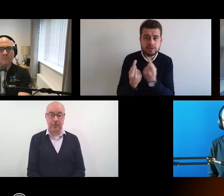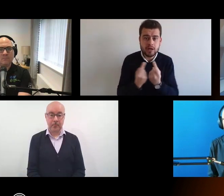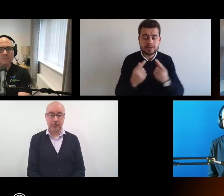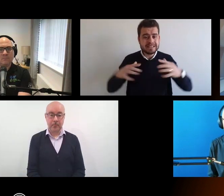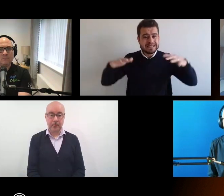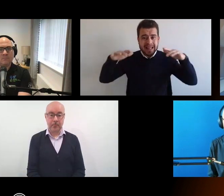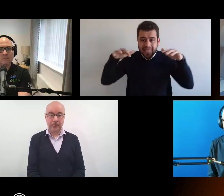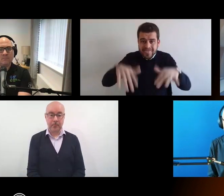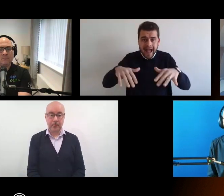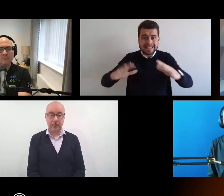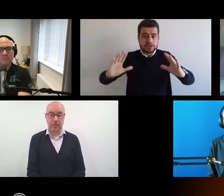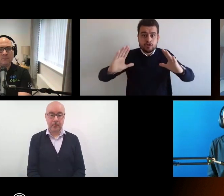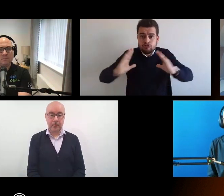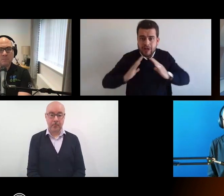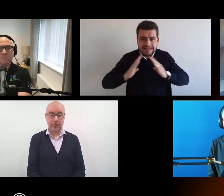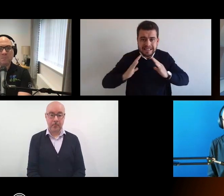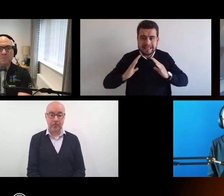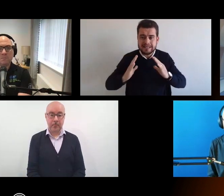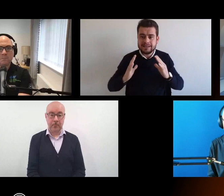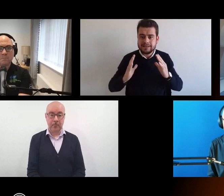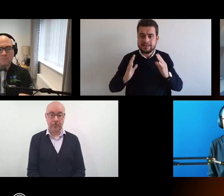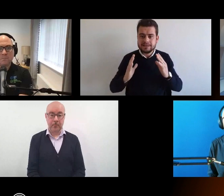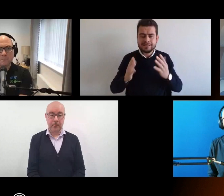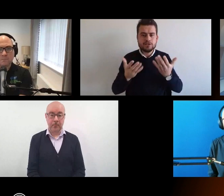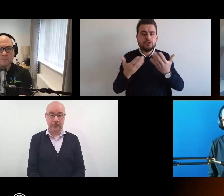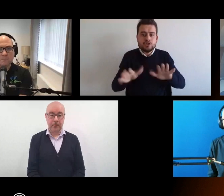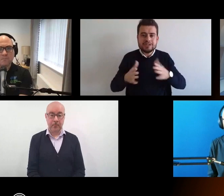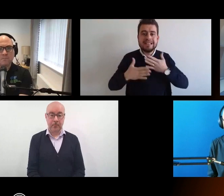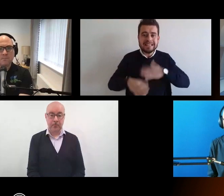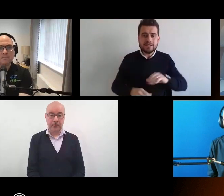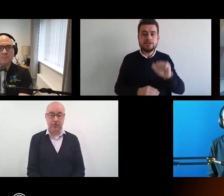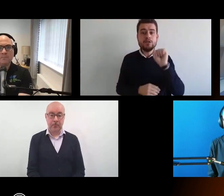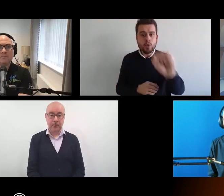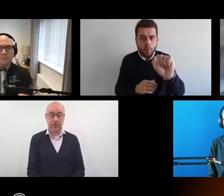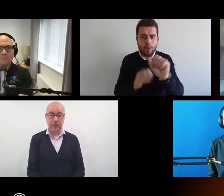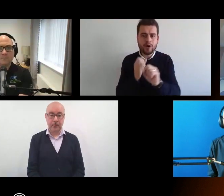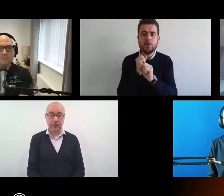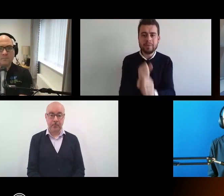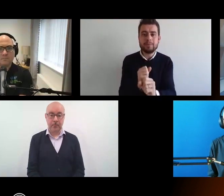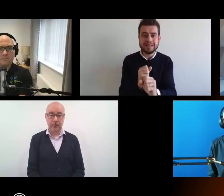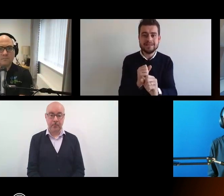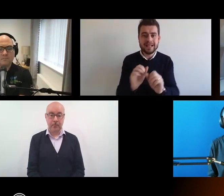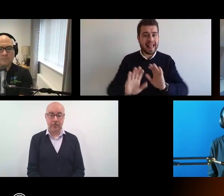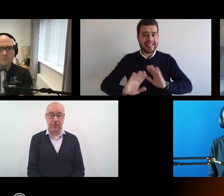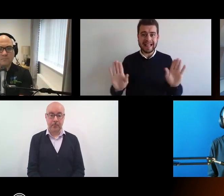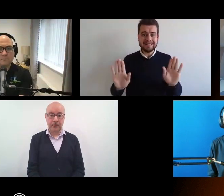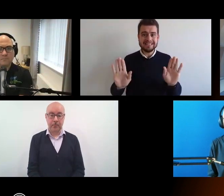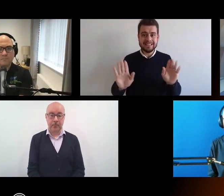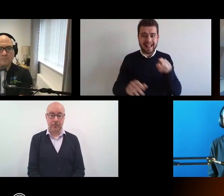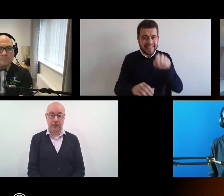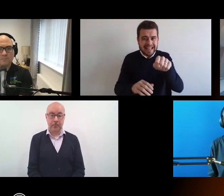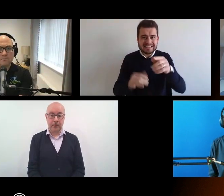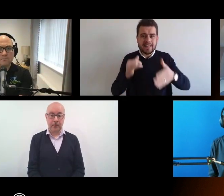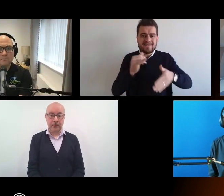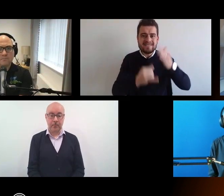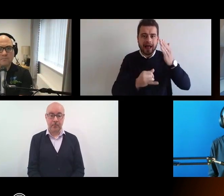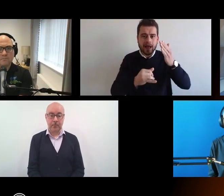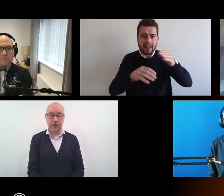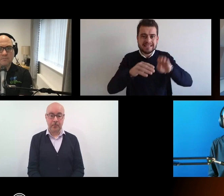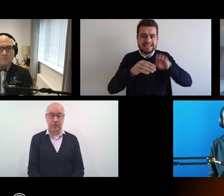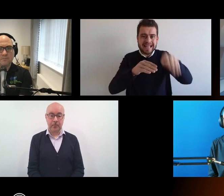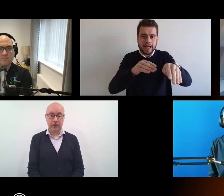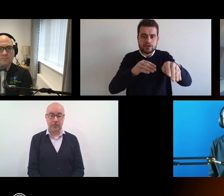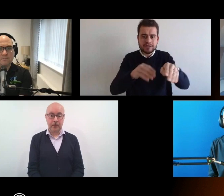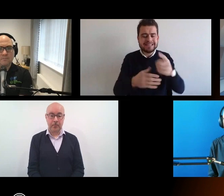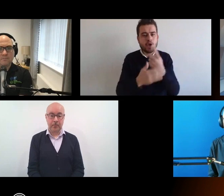There are the tools, there are the interpreters, there are the products. They already exist. I just need your commitment to say